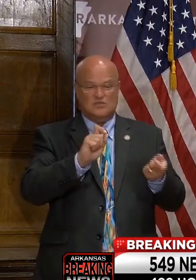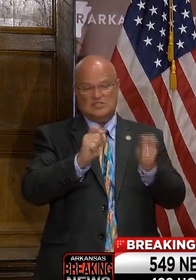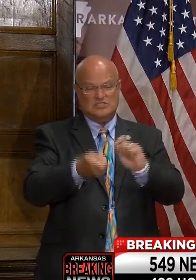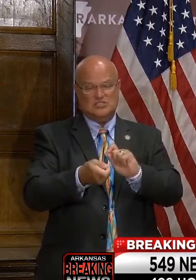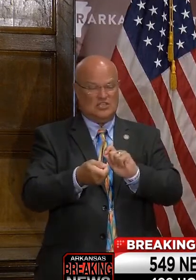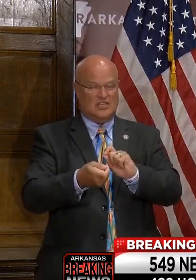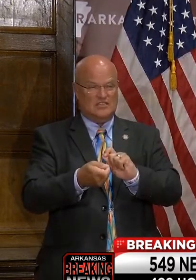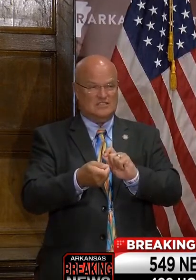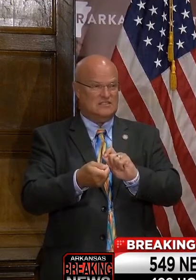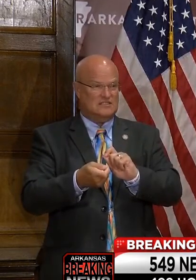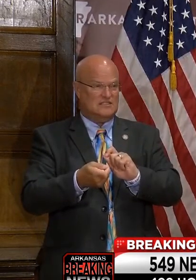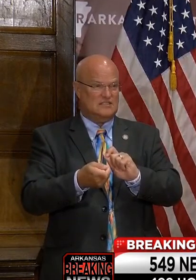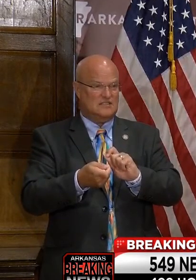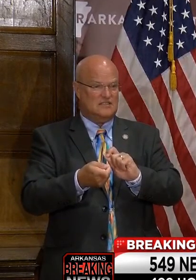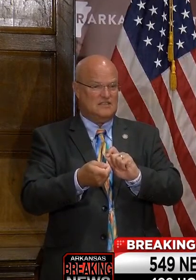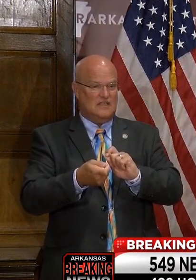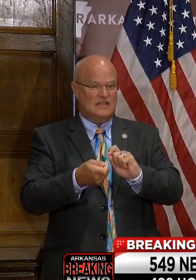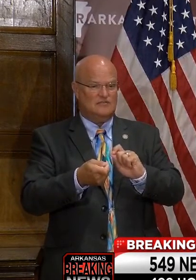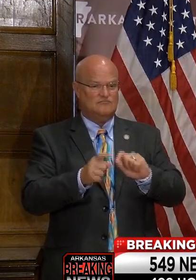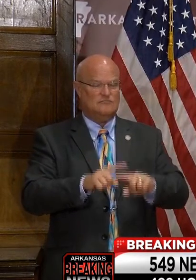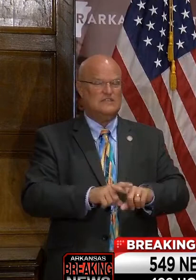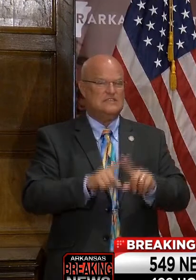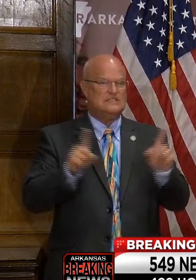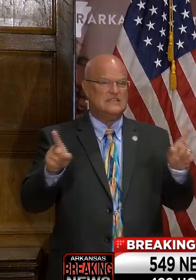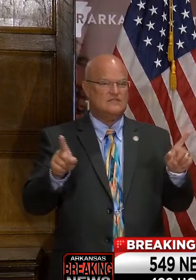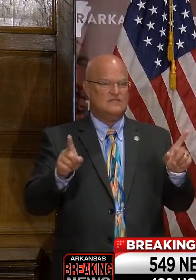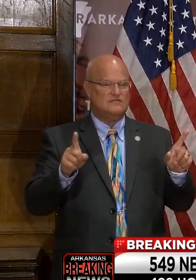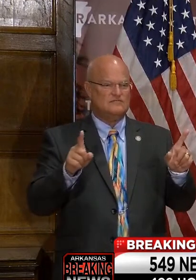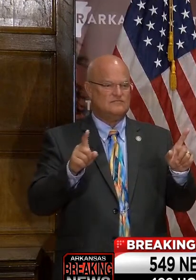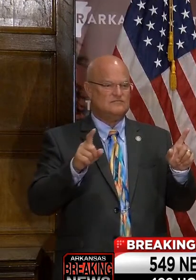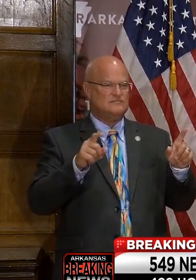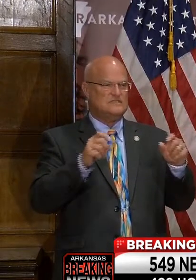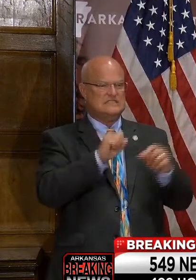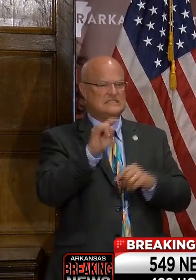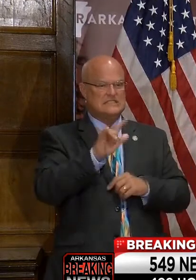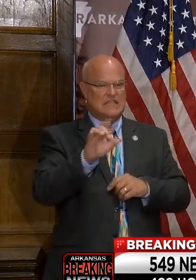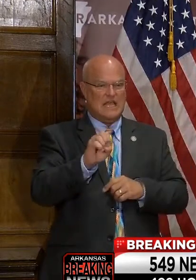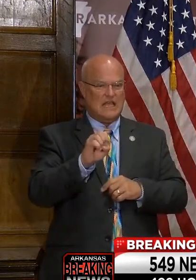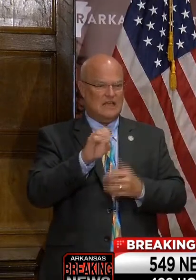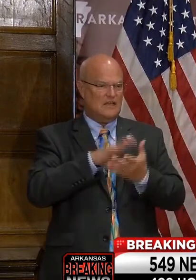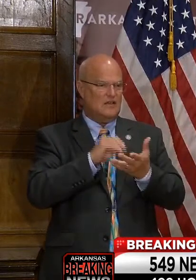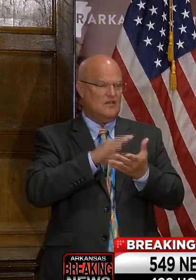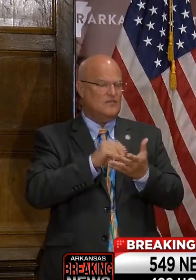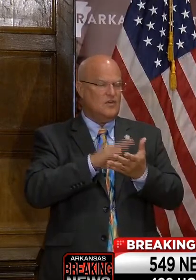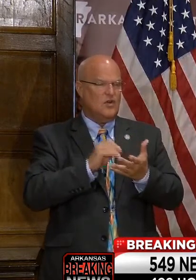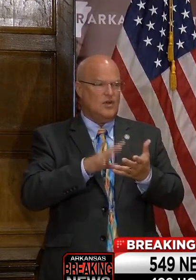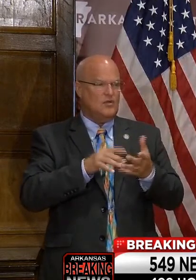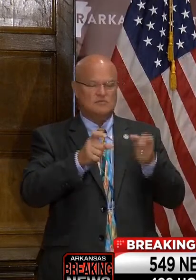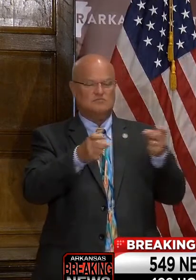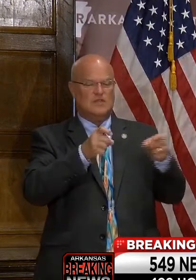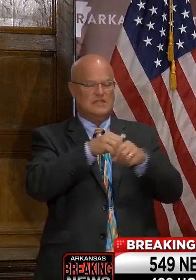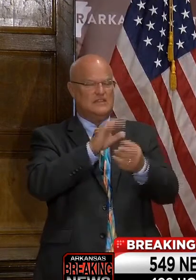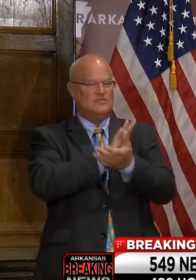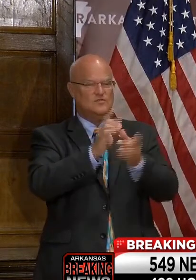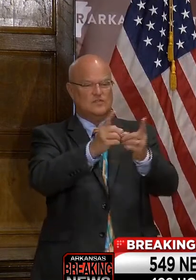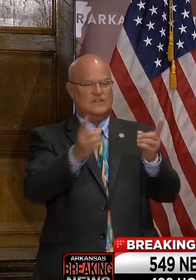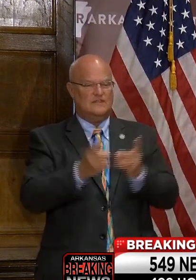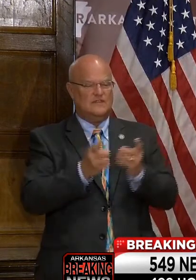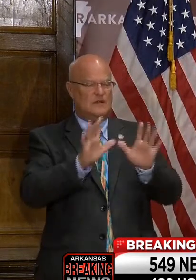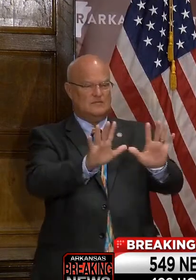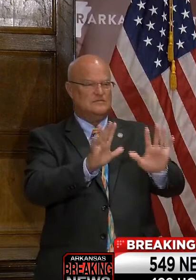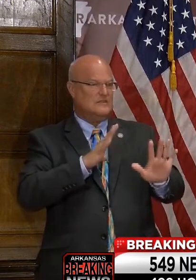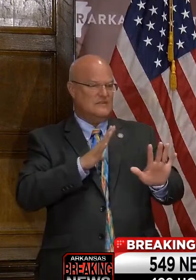adjust to go to a different modification, because you're managing it within the school environment and you're